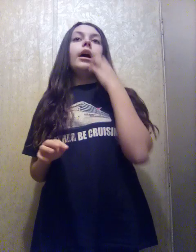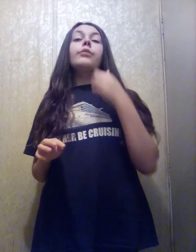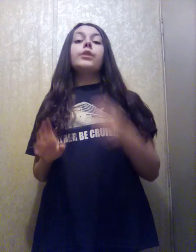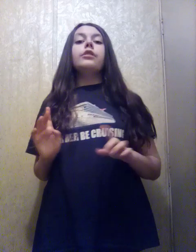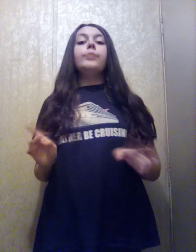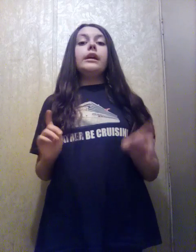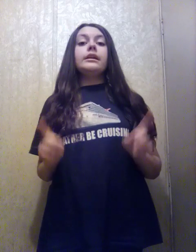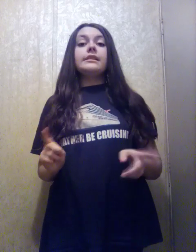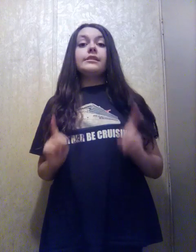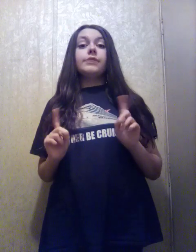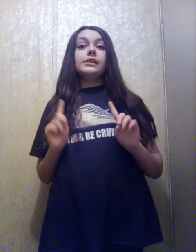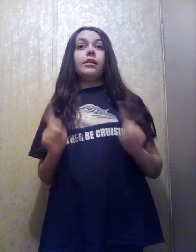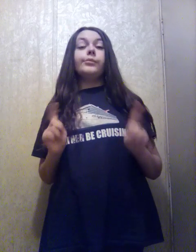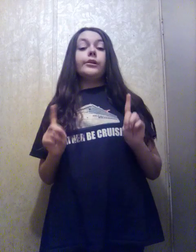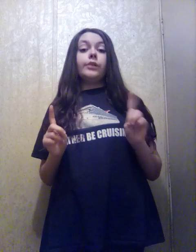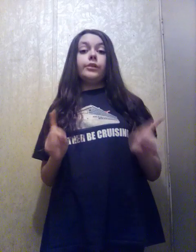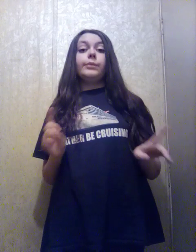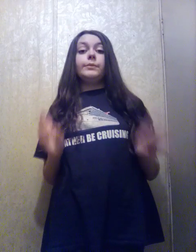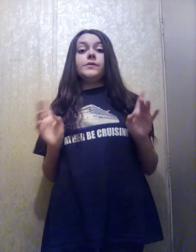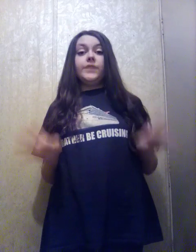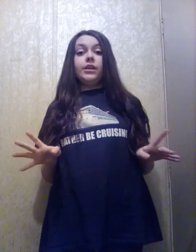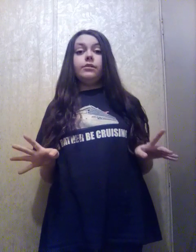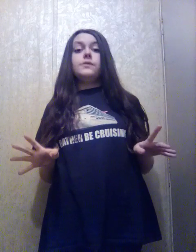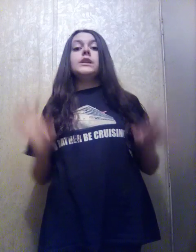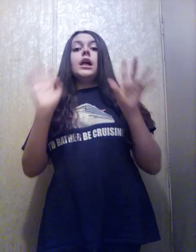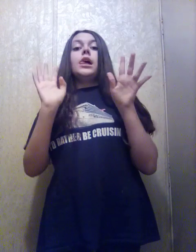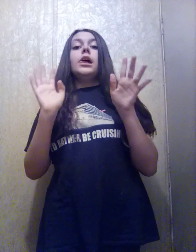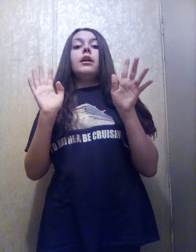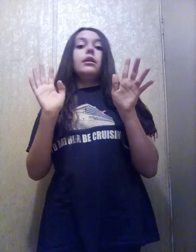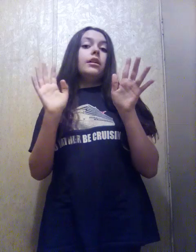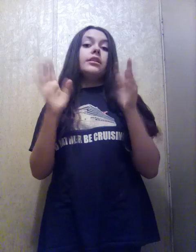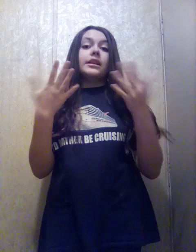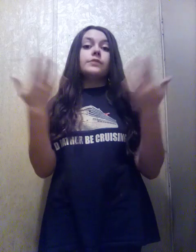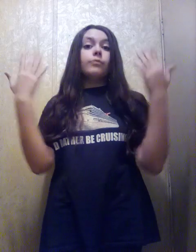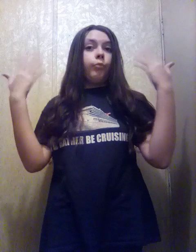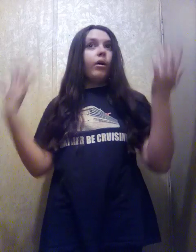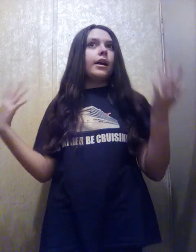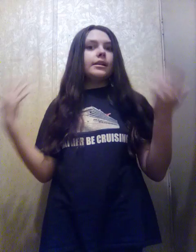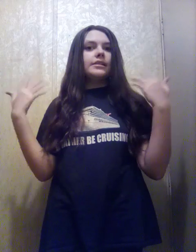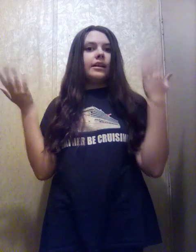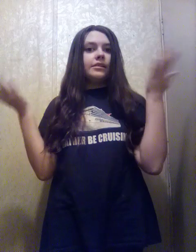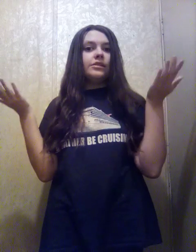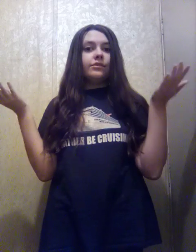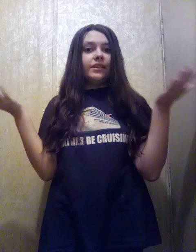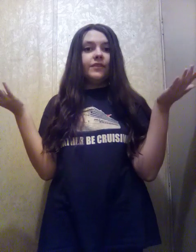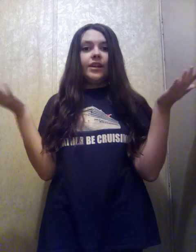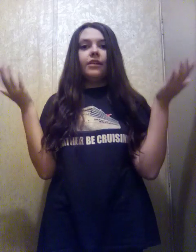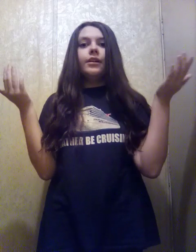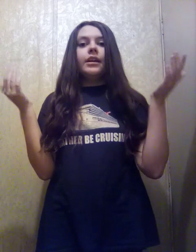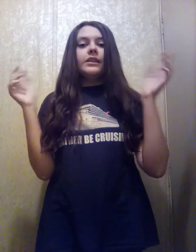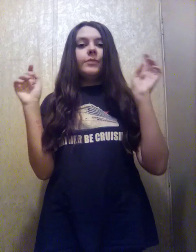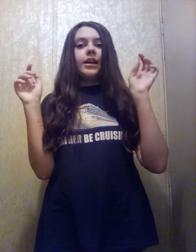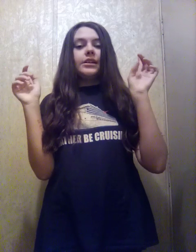I will be continuing to upload other people's videos. That's why I decided to do this video, is because